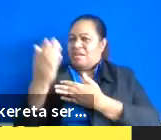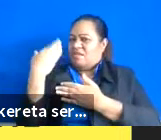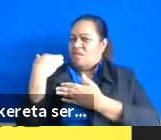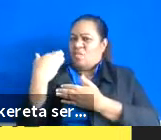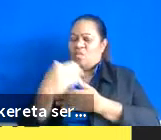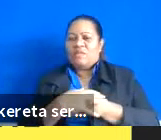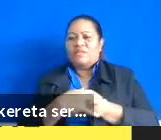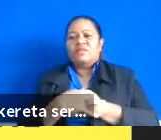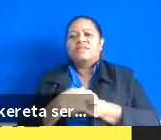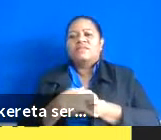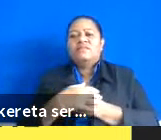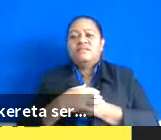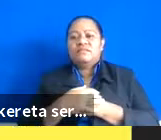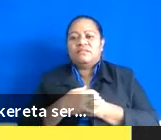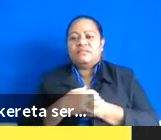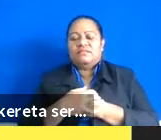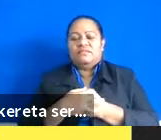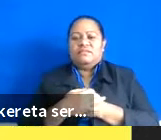Next slide.